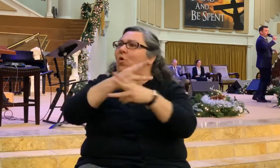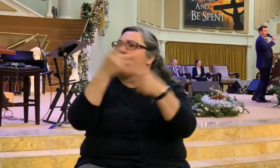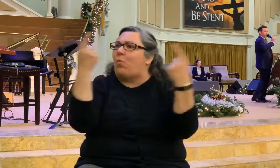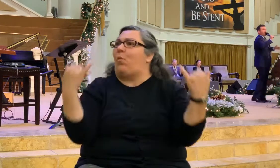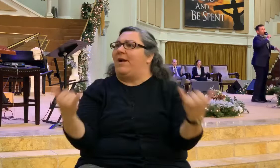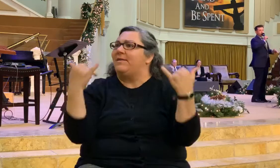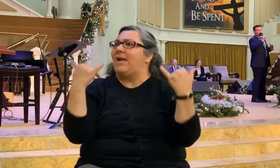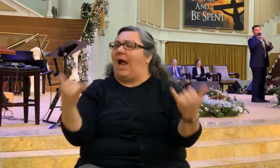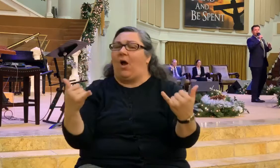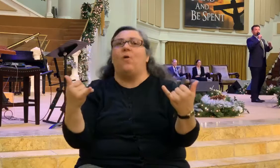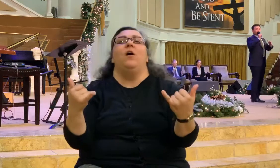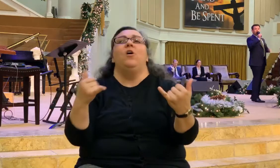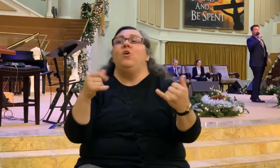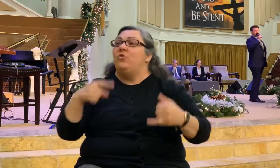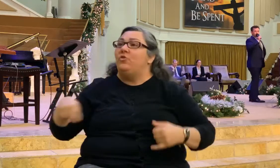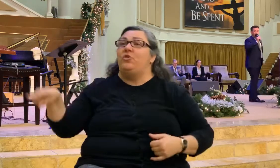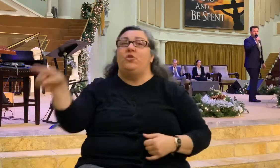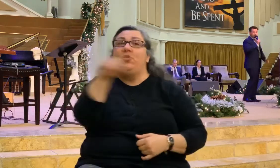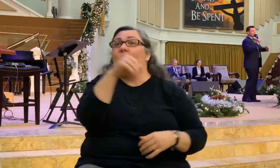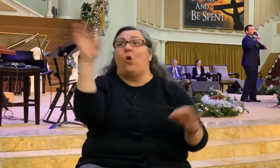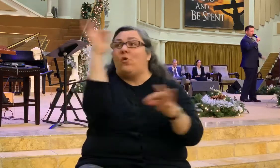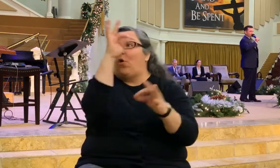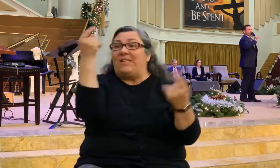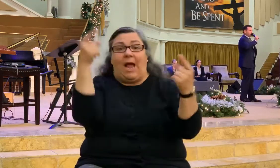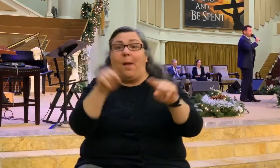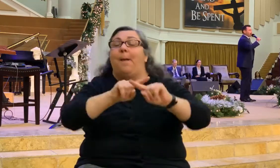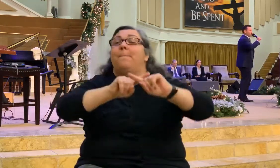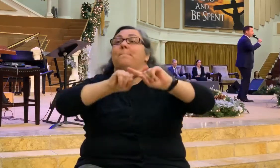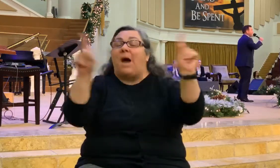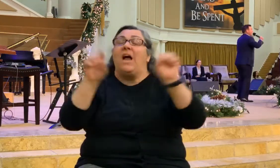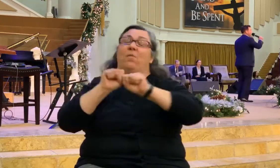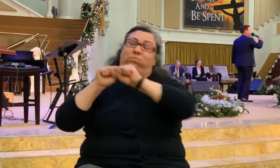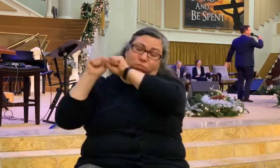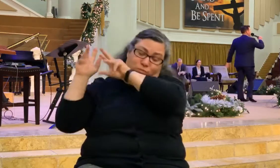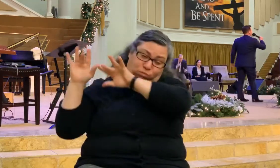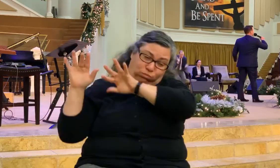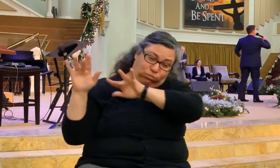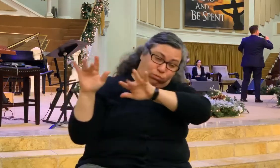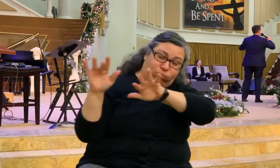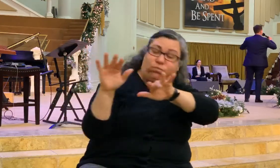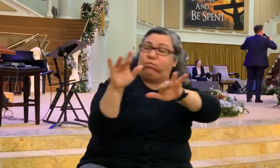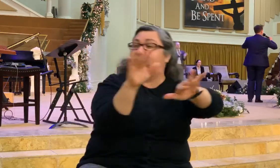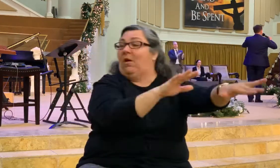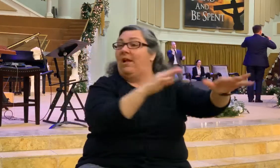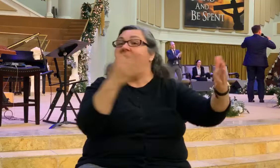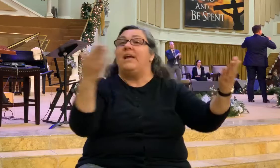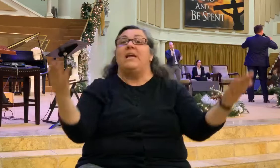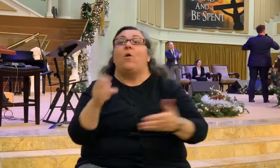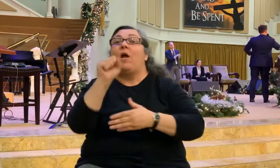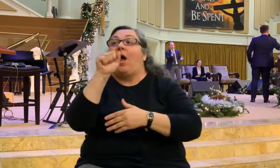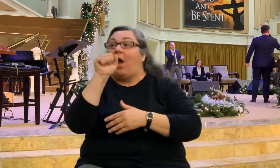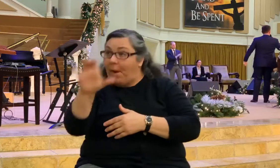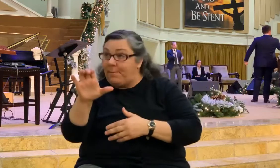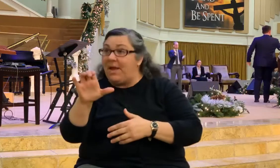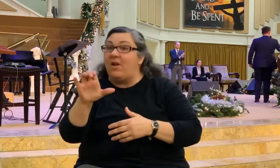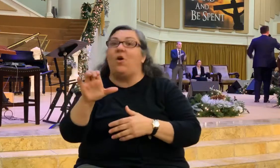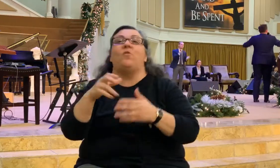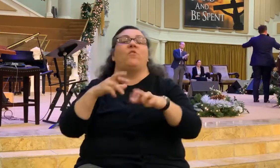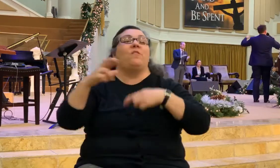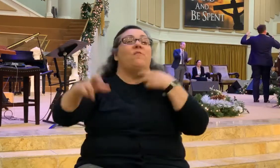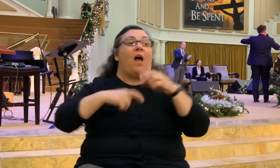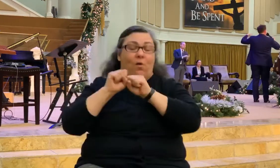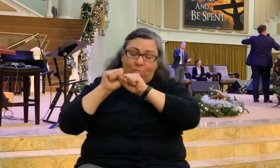across this world, that you didn't even know were blowing, but they are blowing. And let me just tell you, Sacramento doesn't have a corner on the